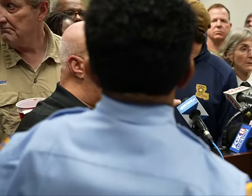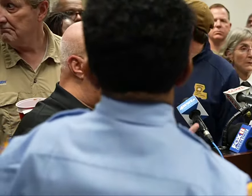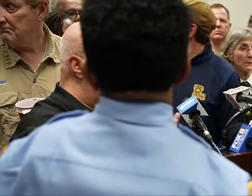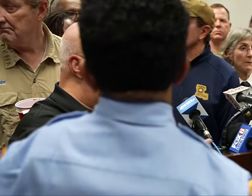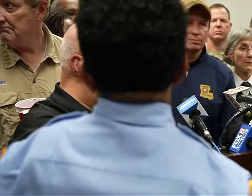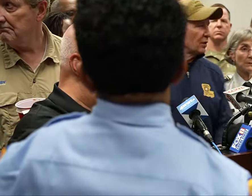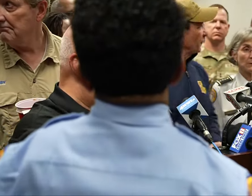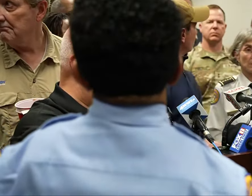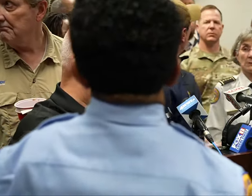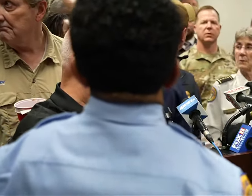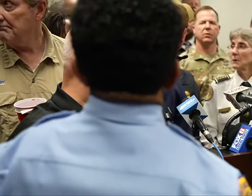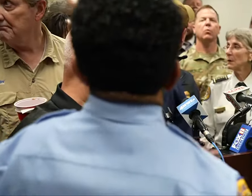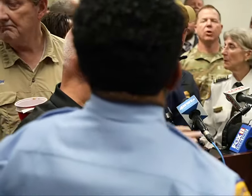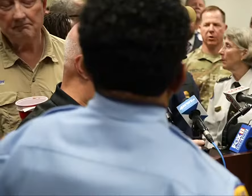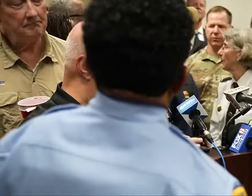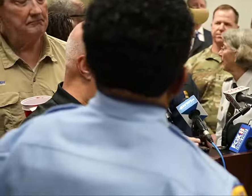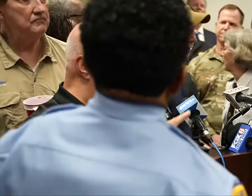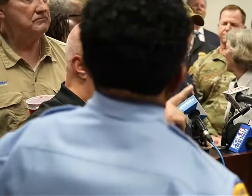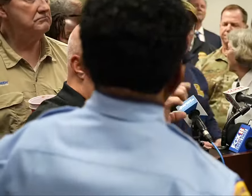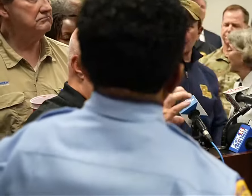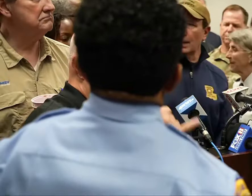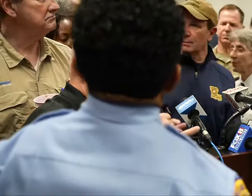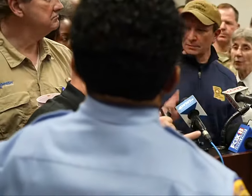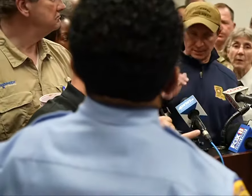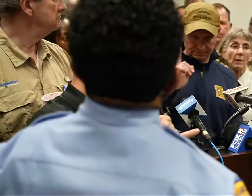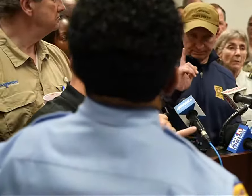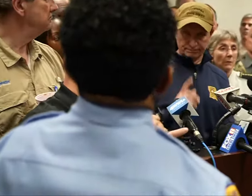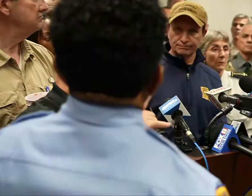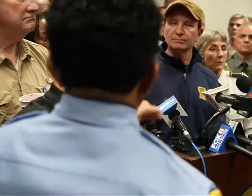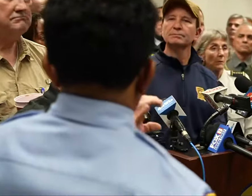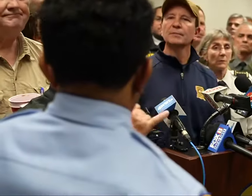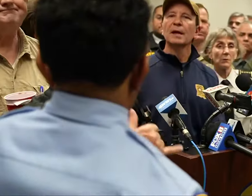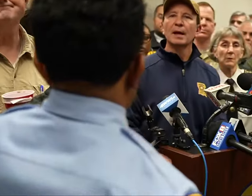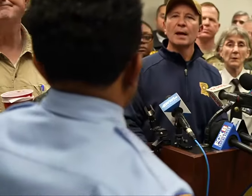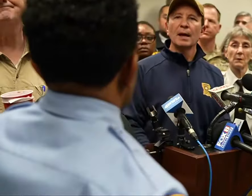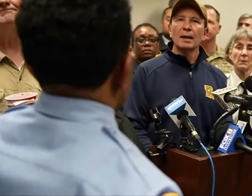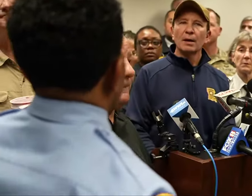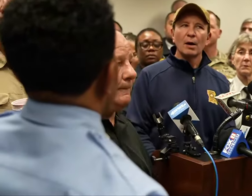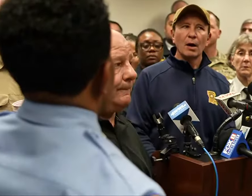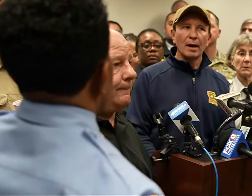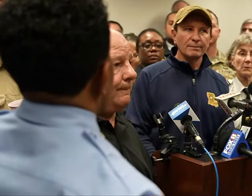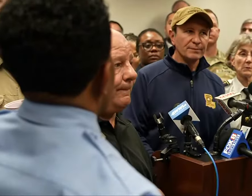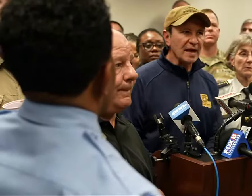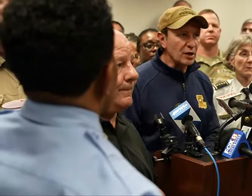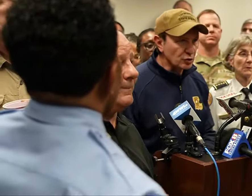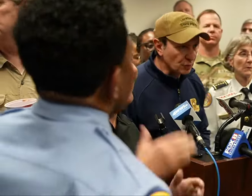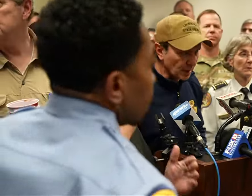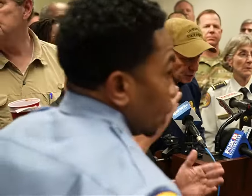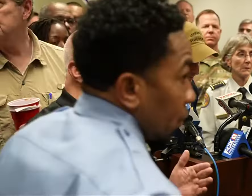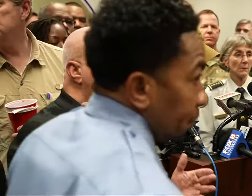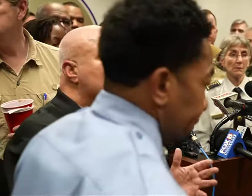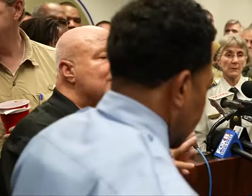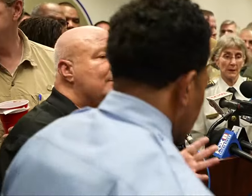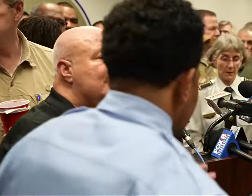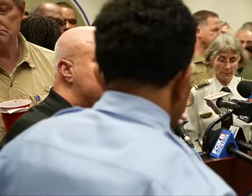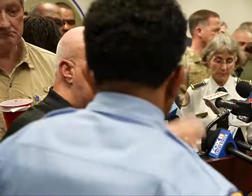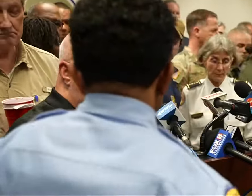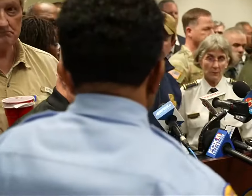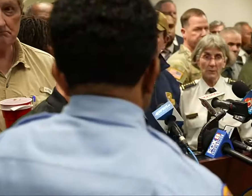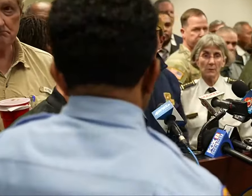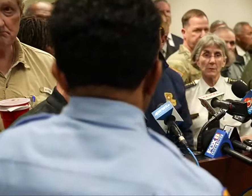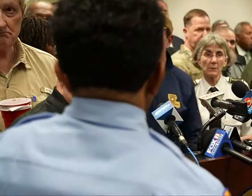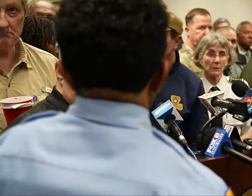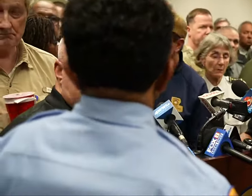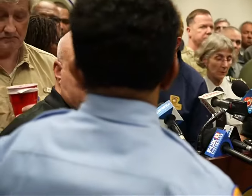there's I think it's a General Friedel, 100? 100. 100, and, yep. All right, thank you all so much. Thank you. What gives